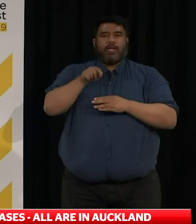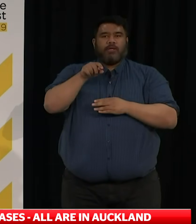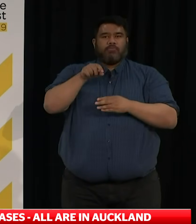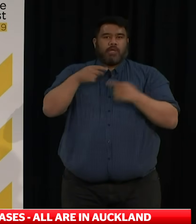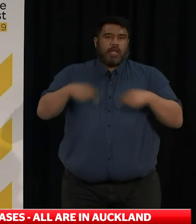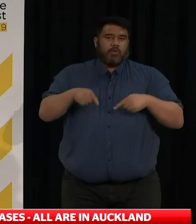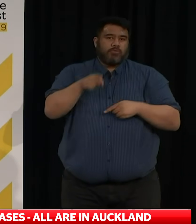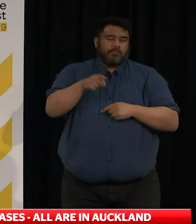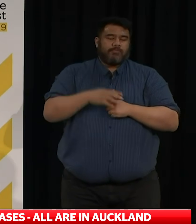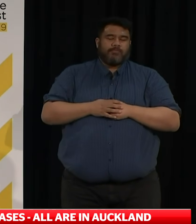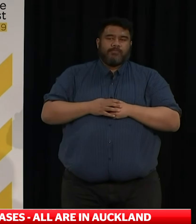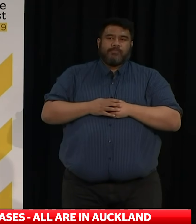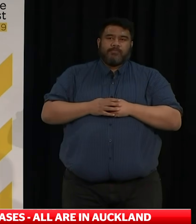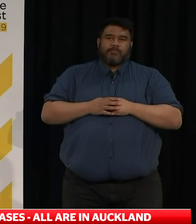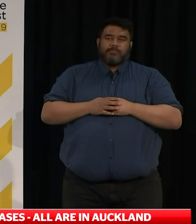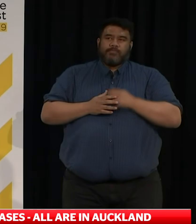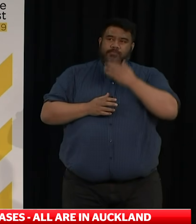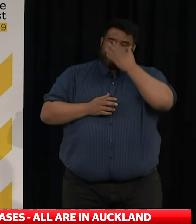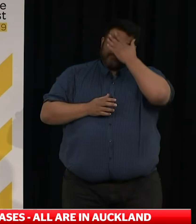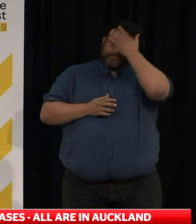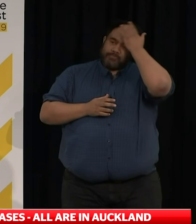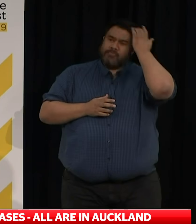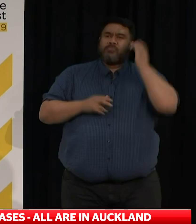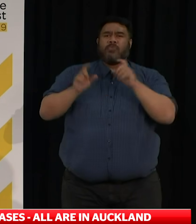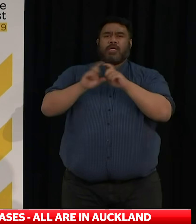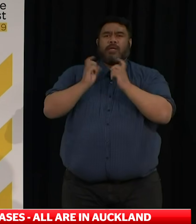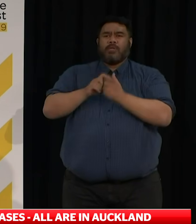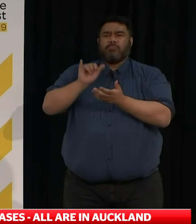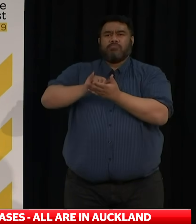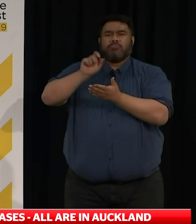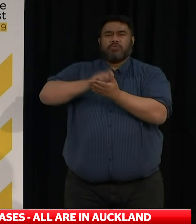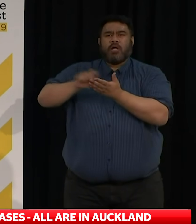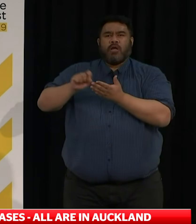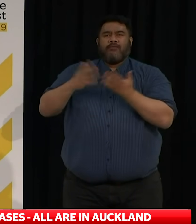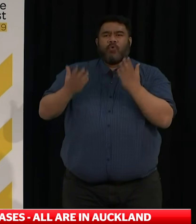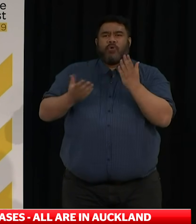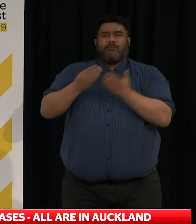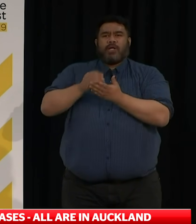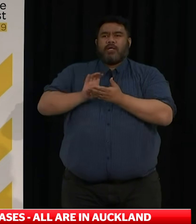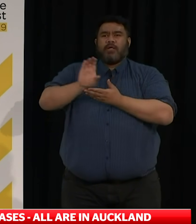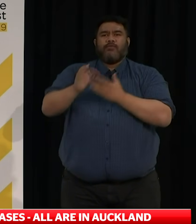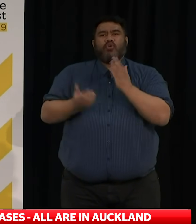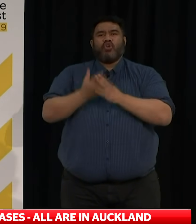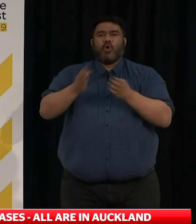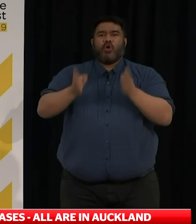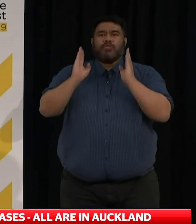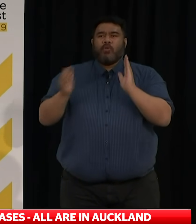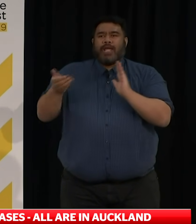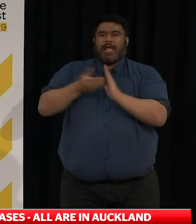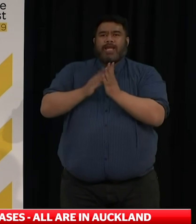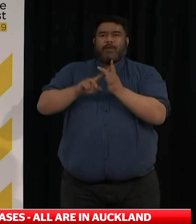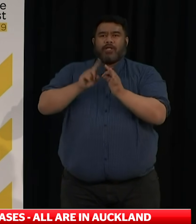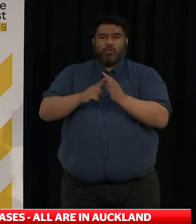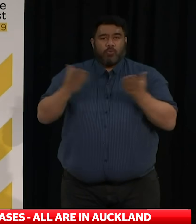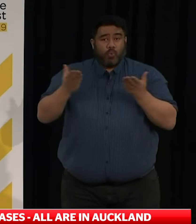confirm what I announced on Friday. The Cabinet has now formally signed off the funding for a new MIQ facility at the Elms Hotel in